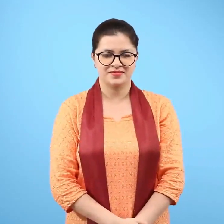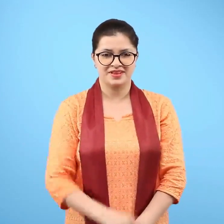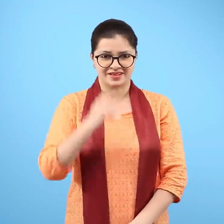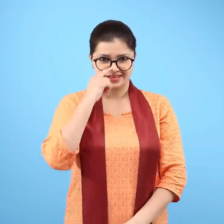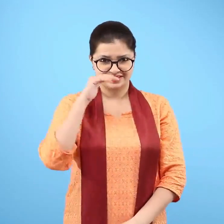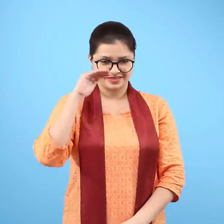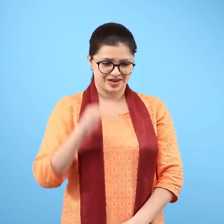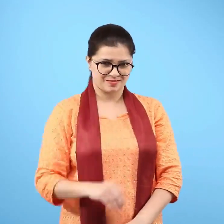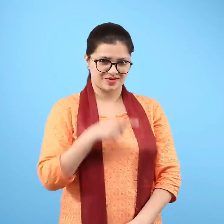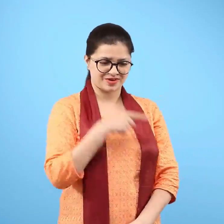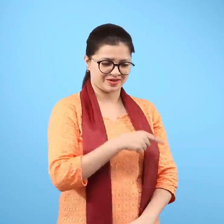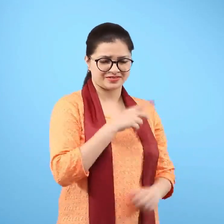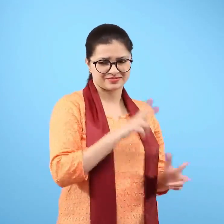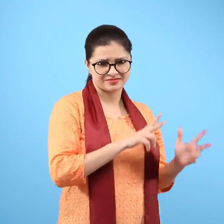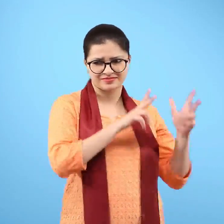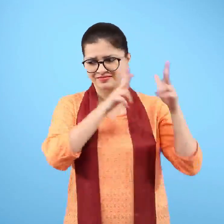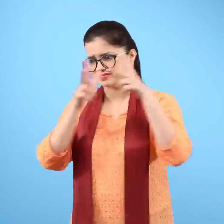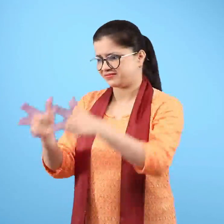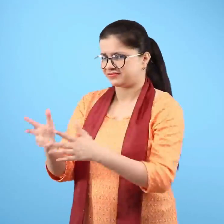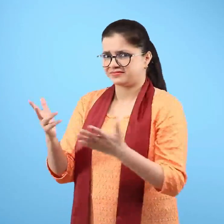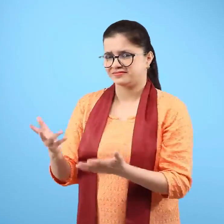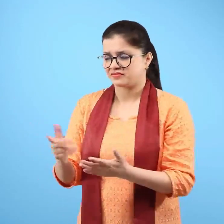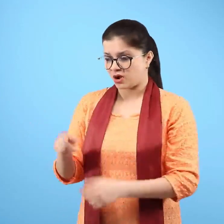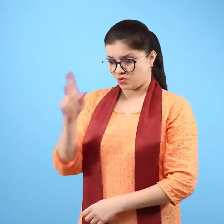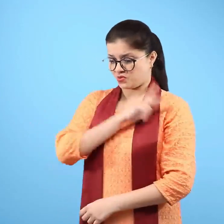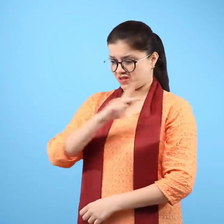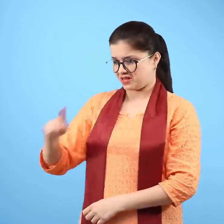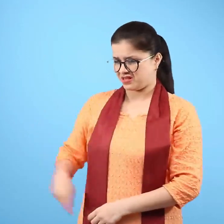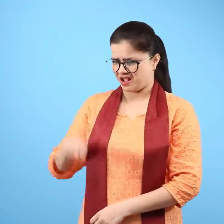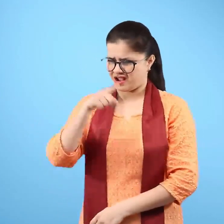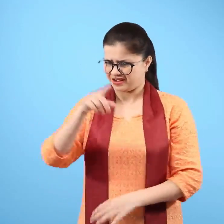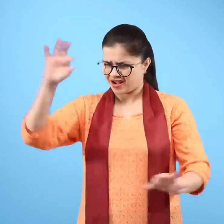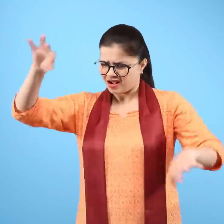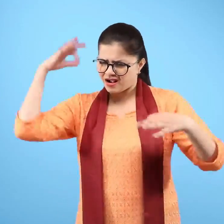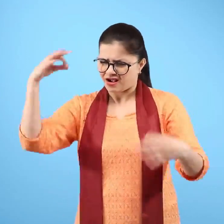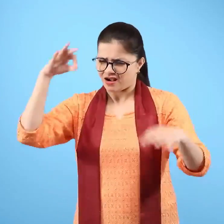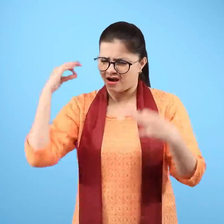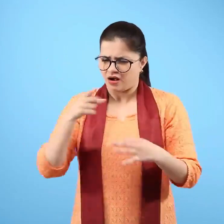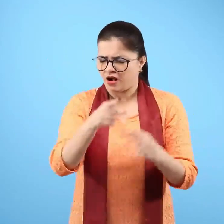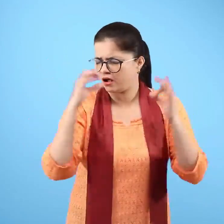A girl is telling, dancers from Karnataka were the best.